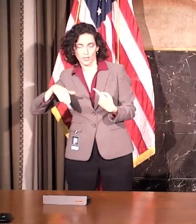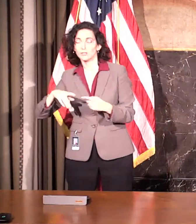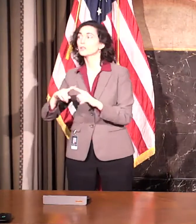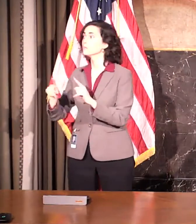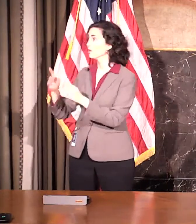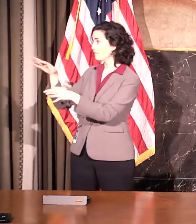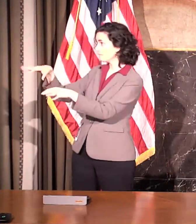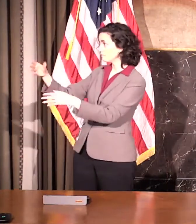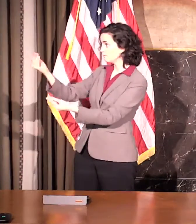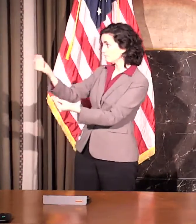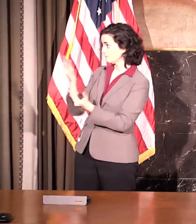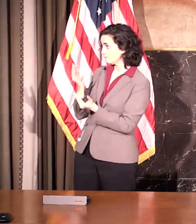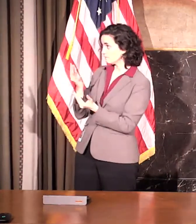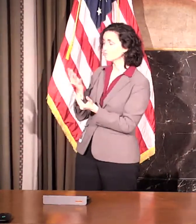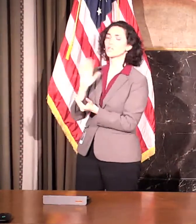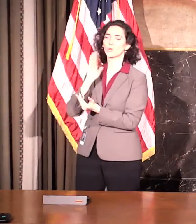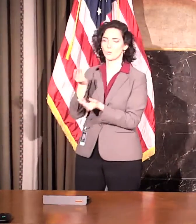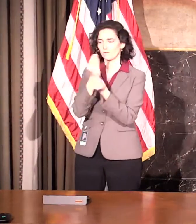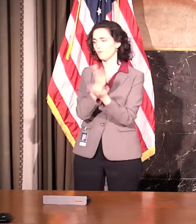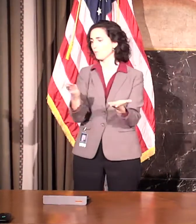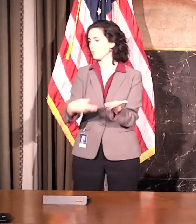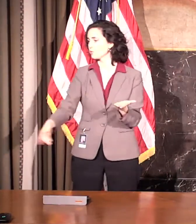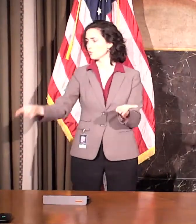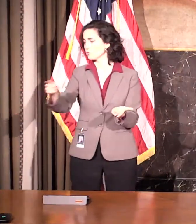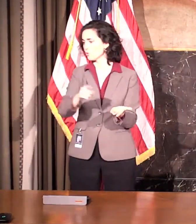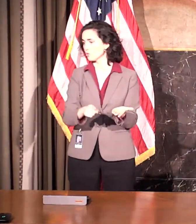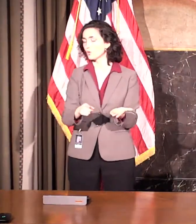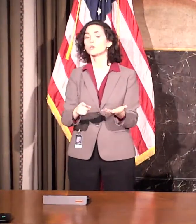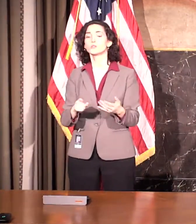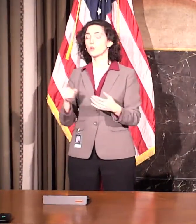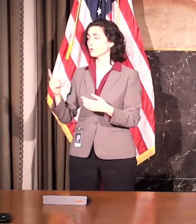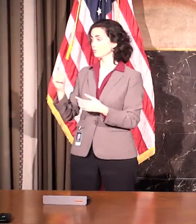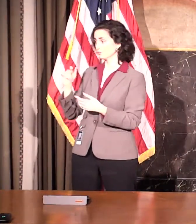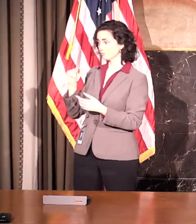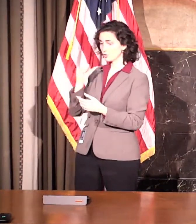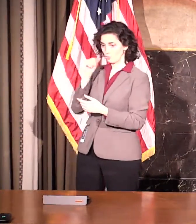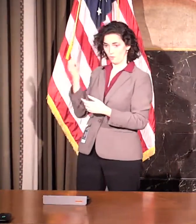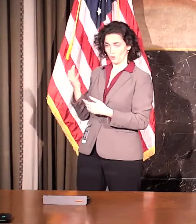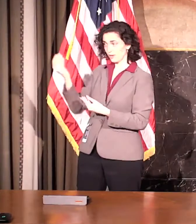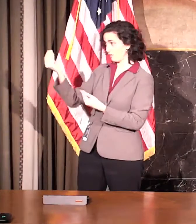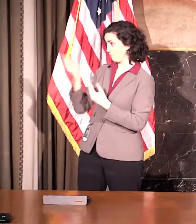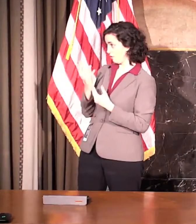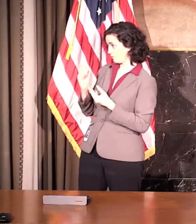are updated when we know what next week's allocation looks like.